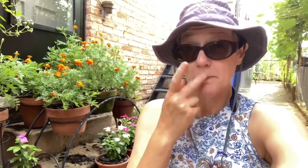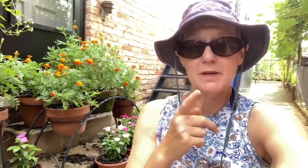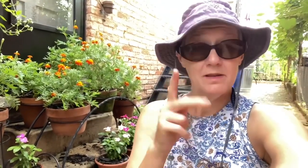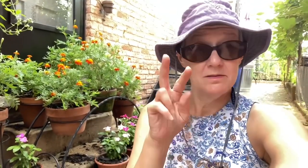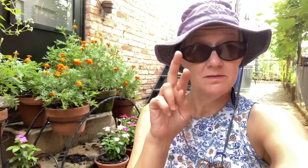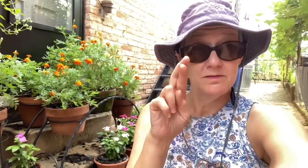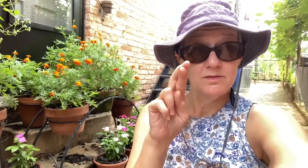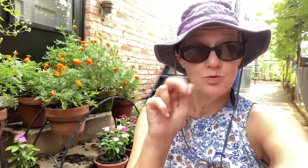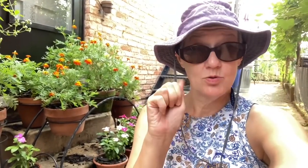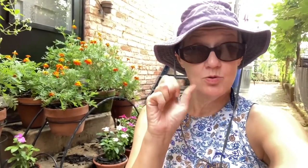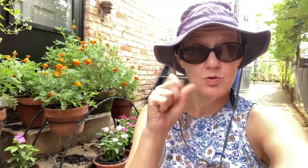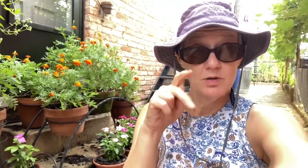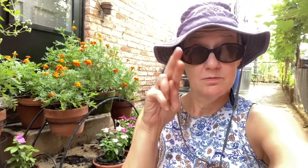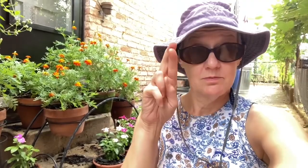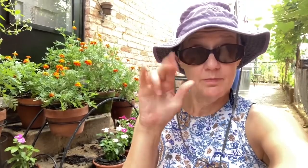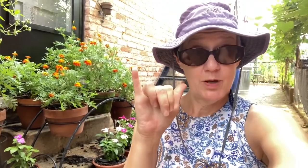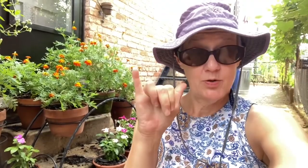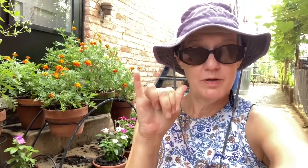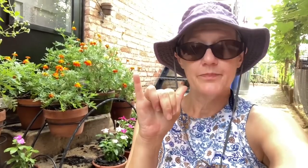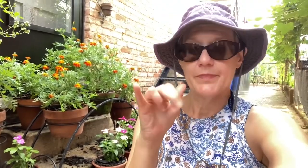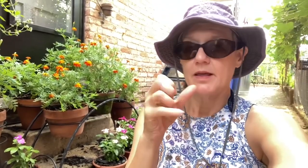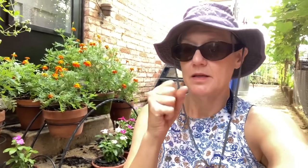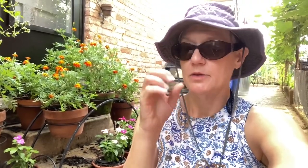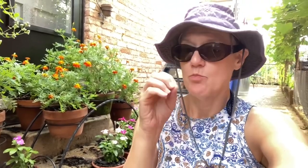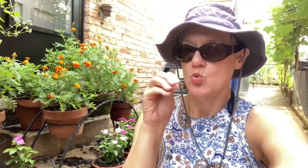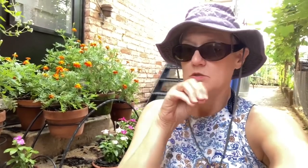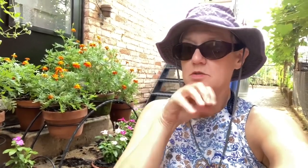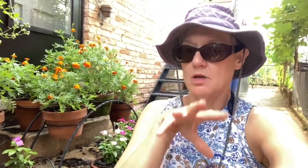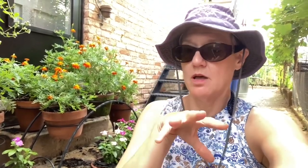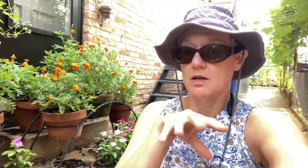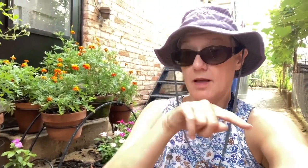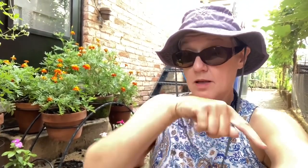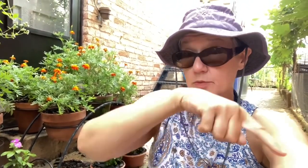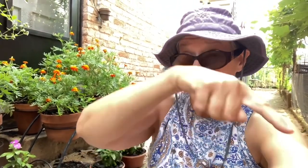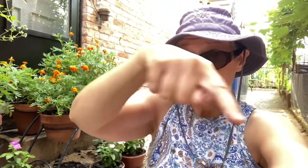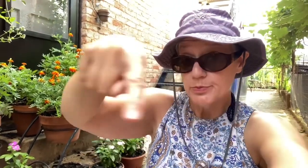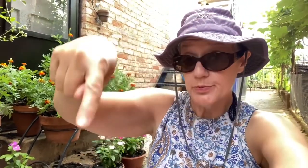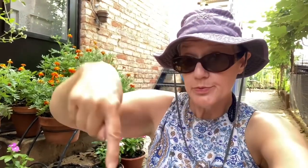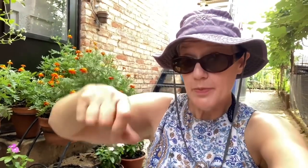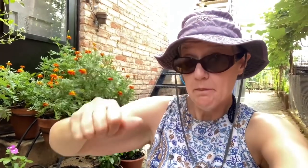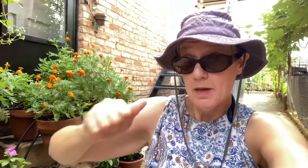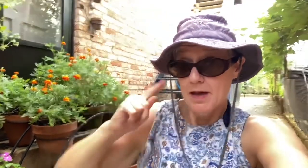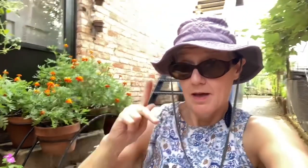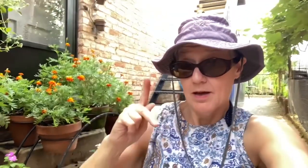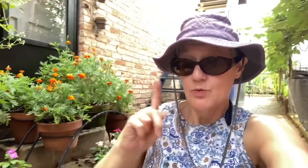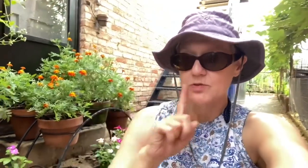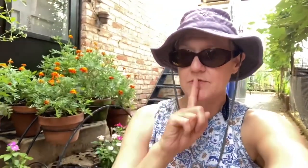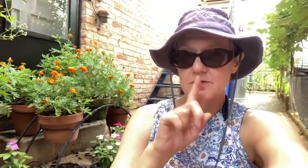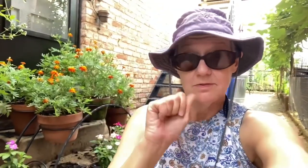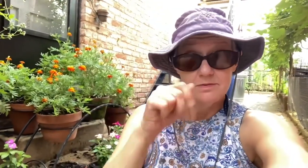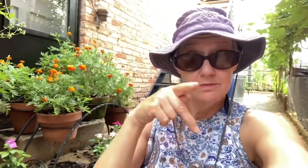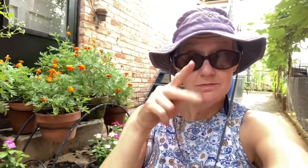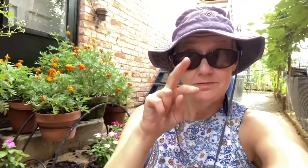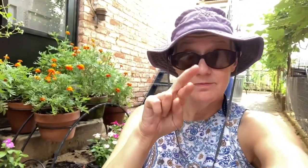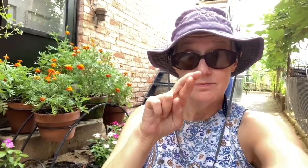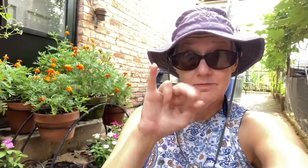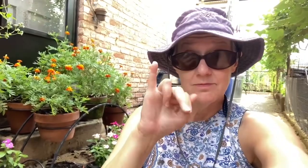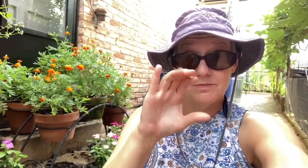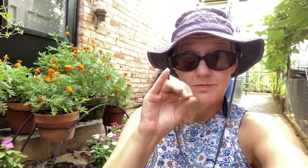which were the hot pink, the heat wave raspberry, they get more sun, so they're bigger. And the ones behind is heat